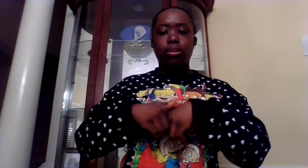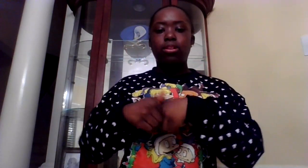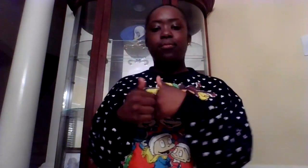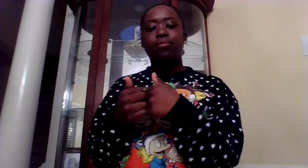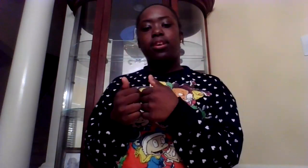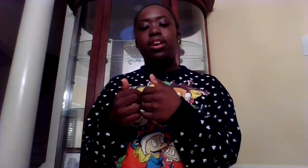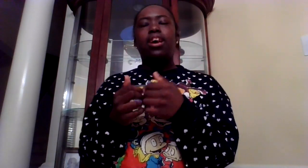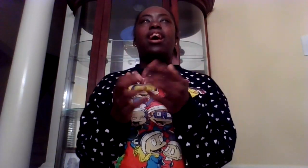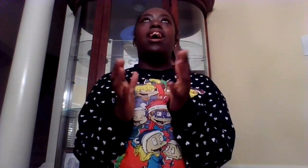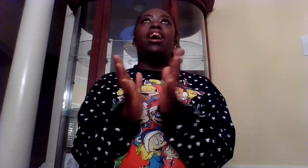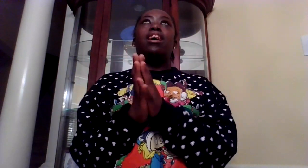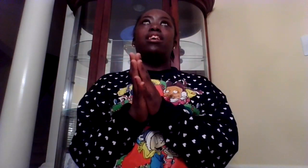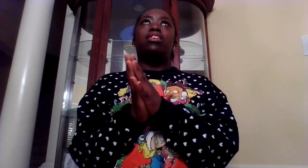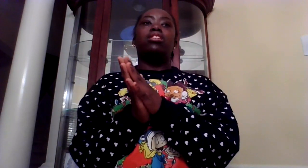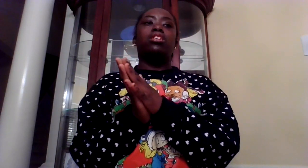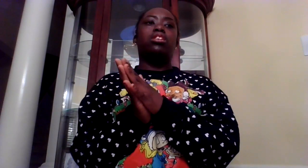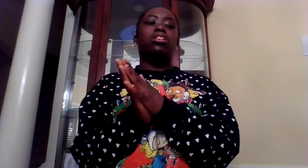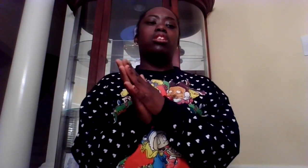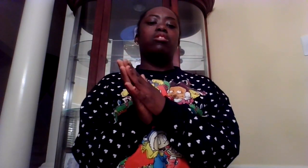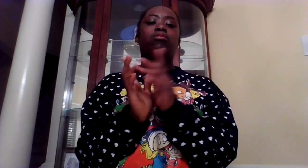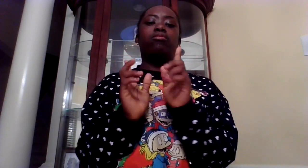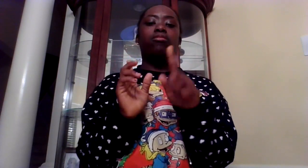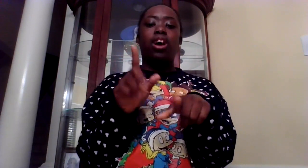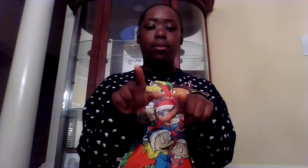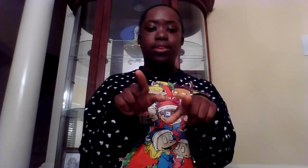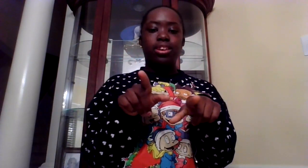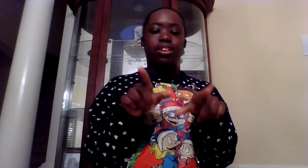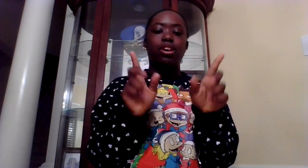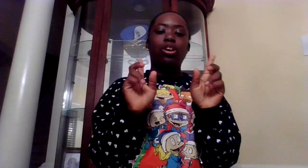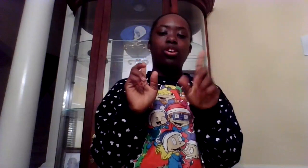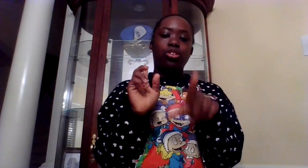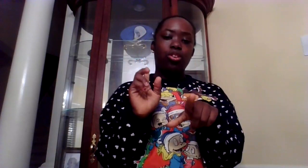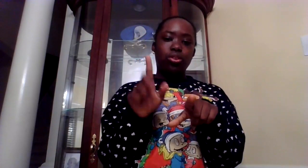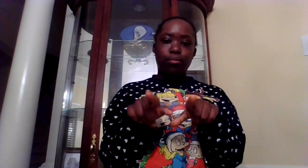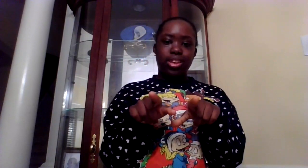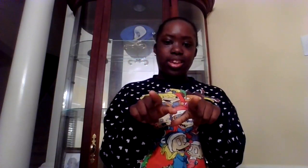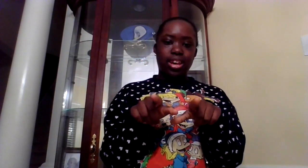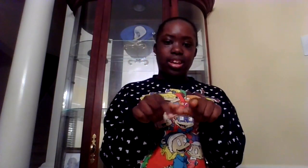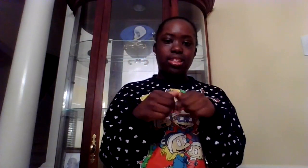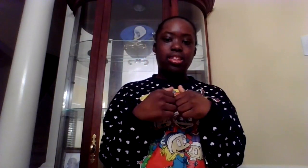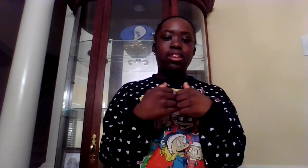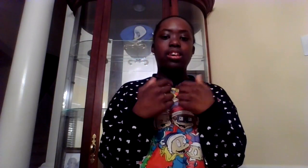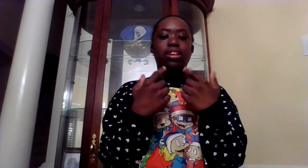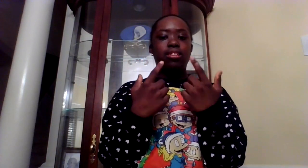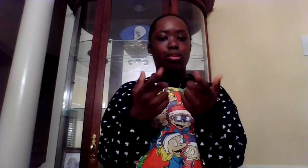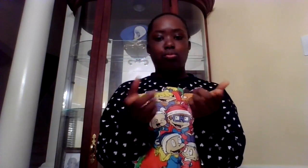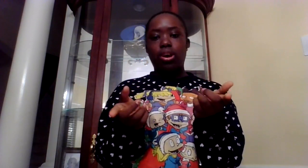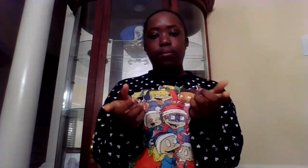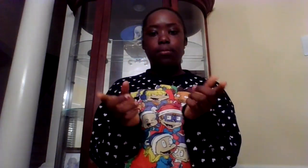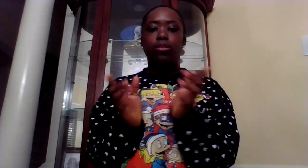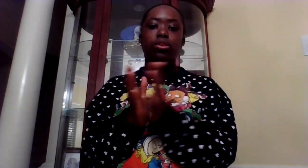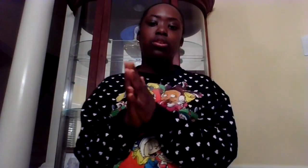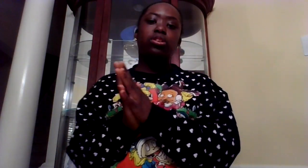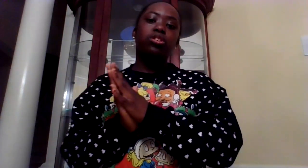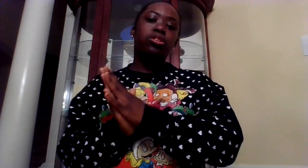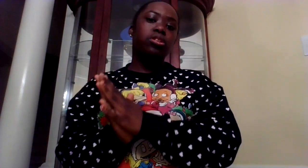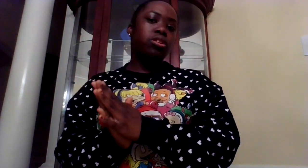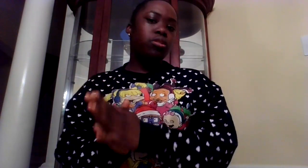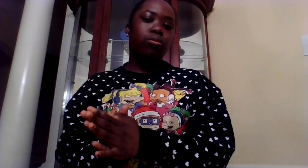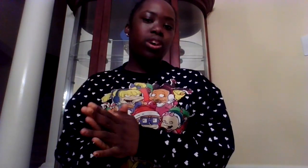bell, and follow me on the social medias, subscribe if you want